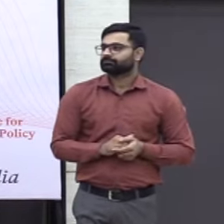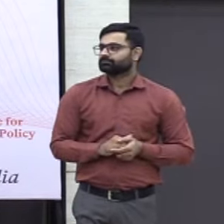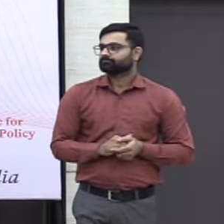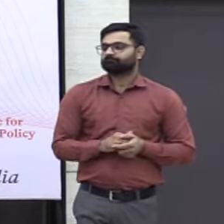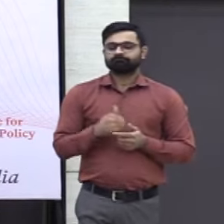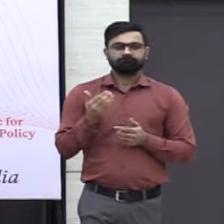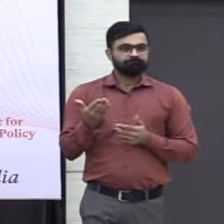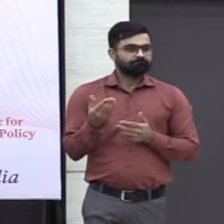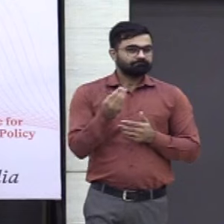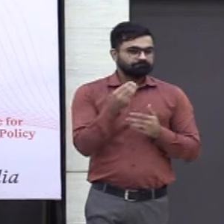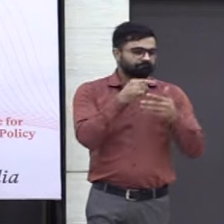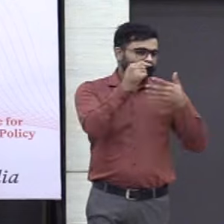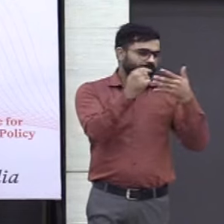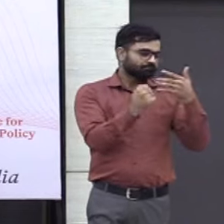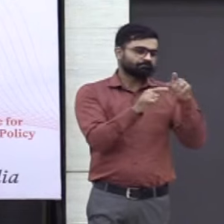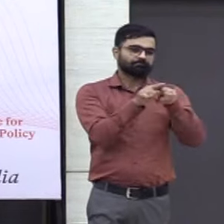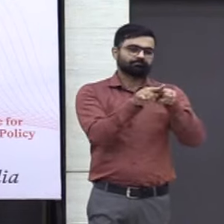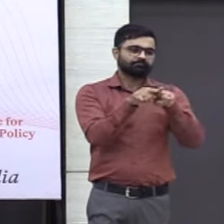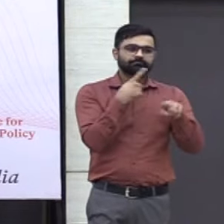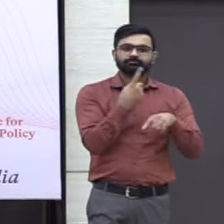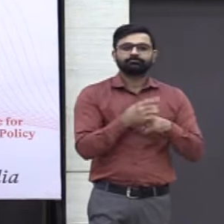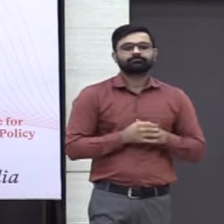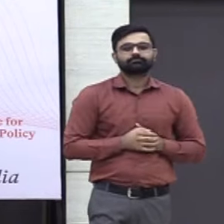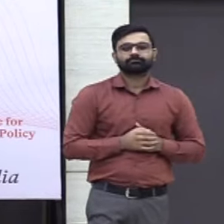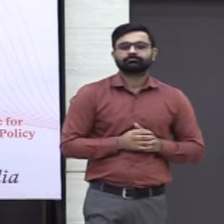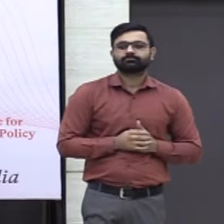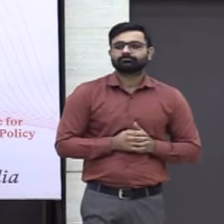Let me just give you some examples.